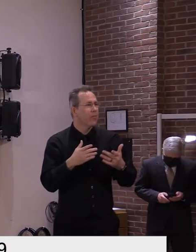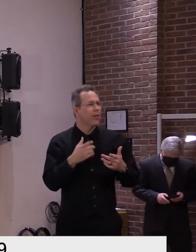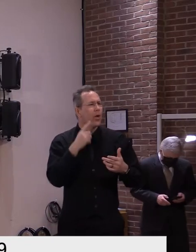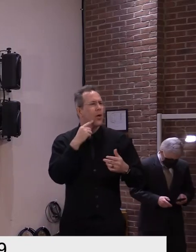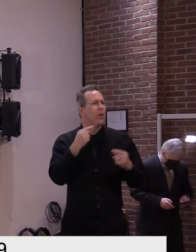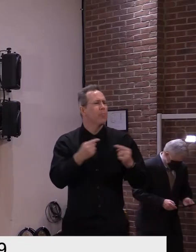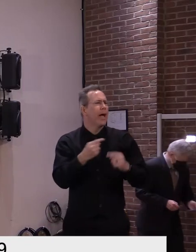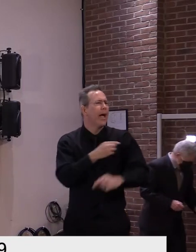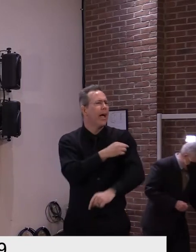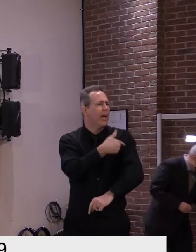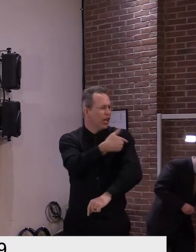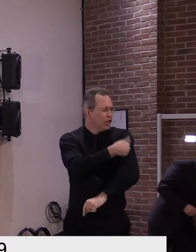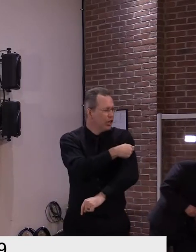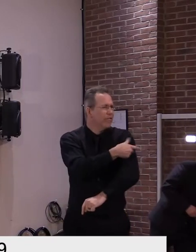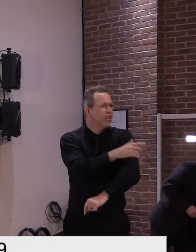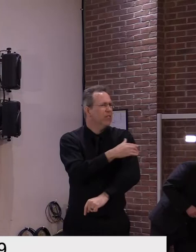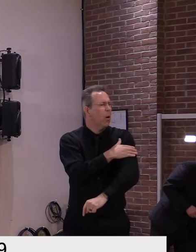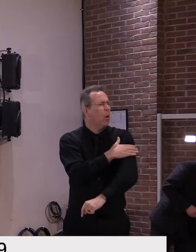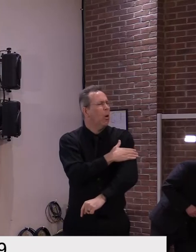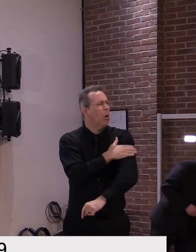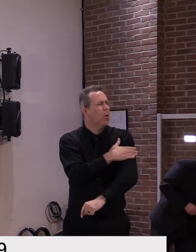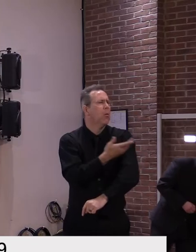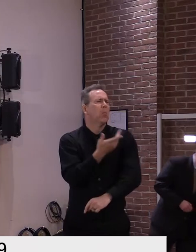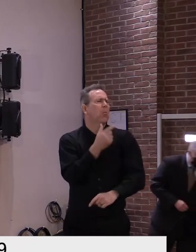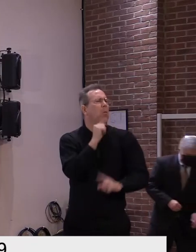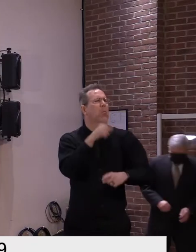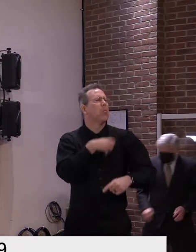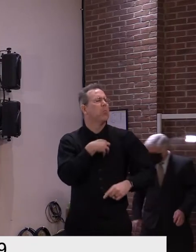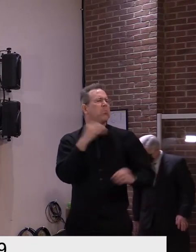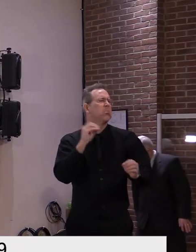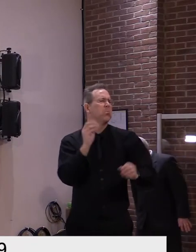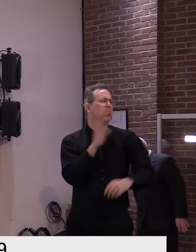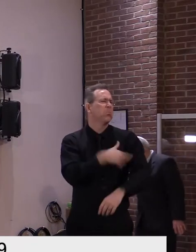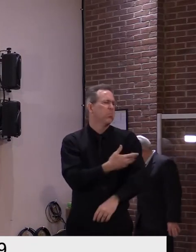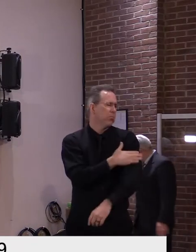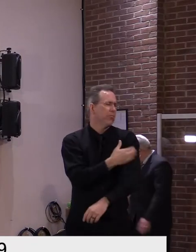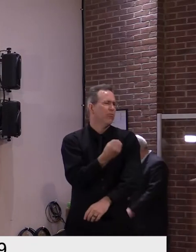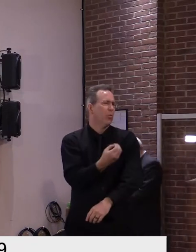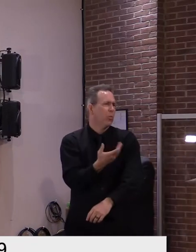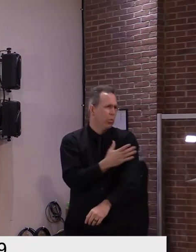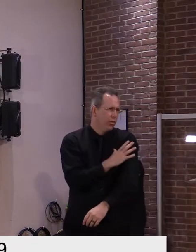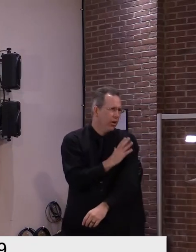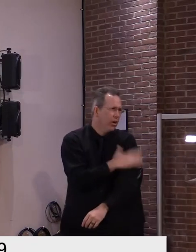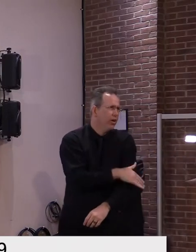the more serious or unusual things.